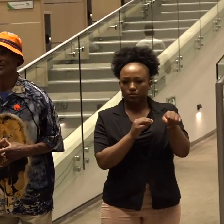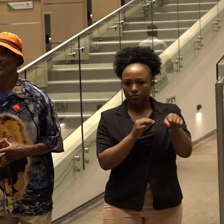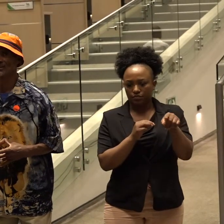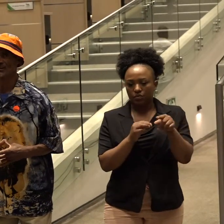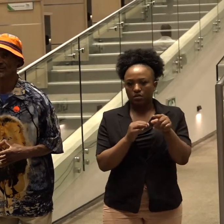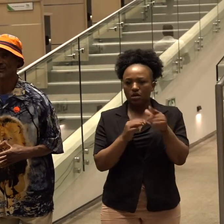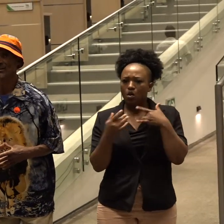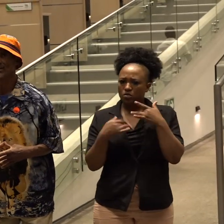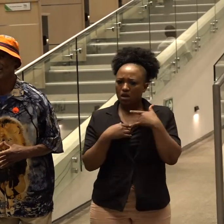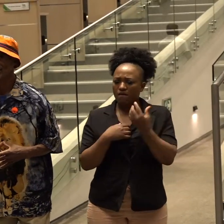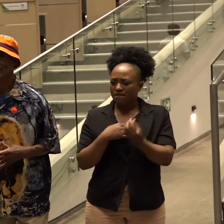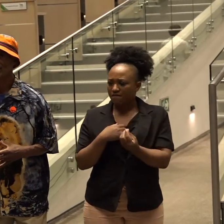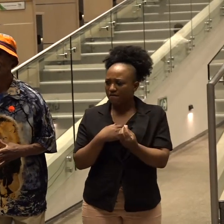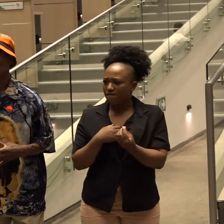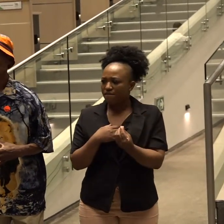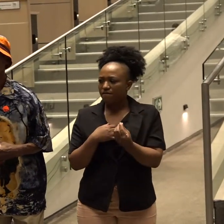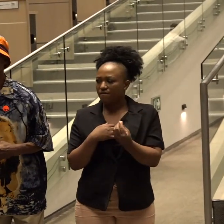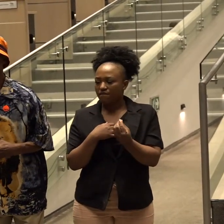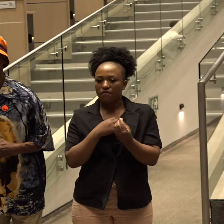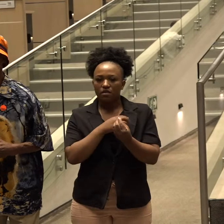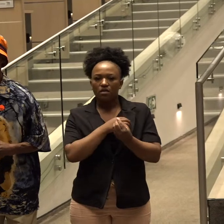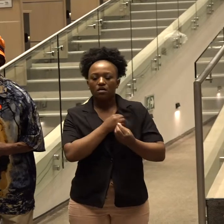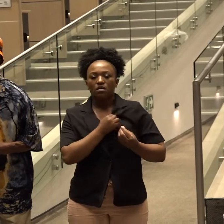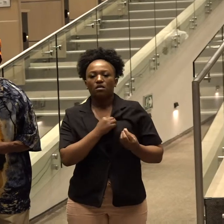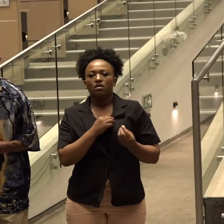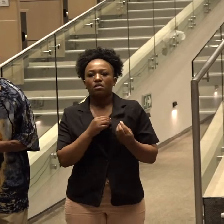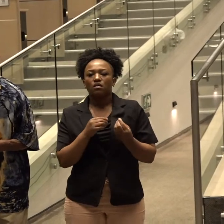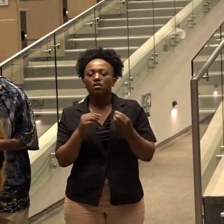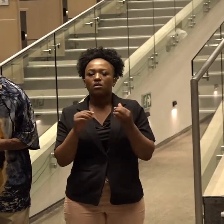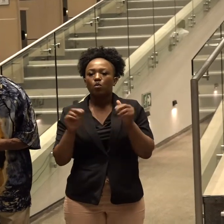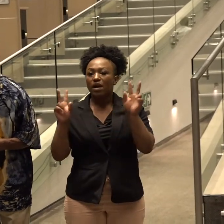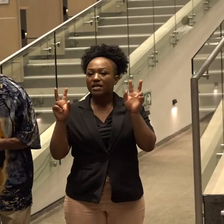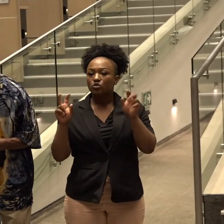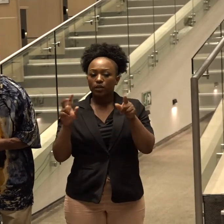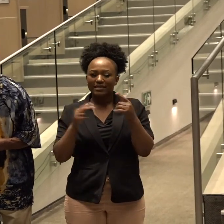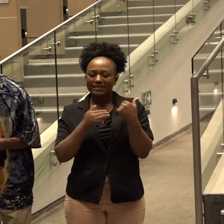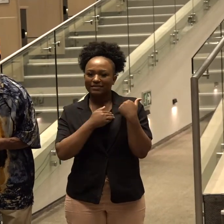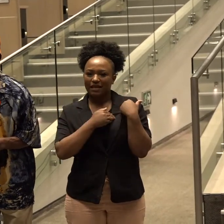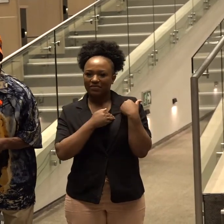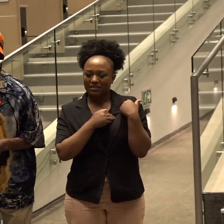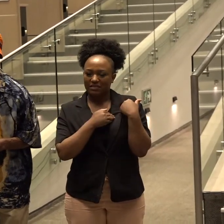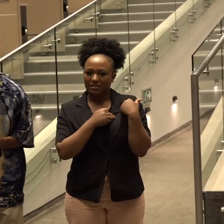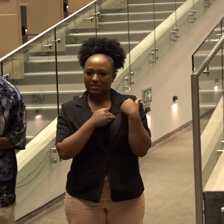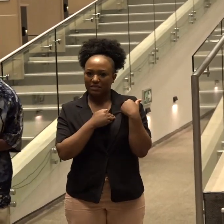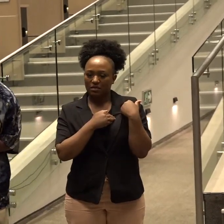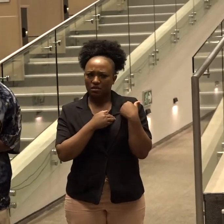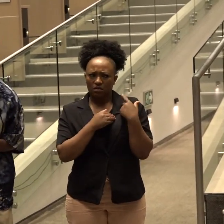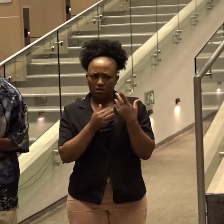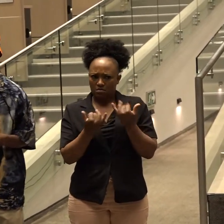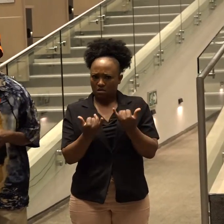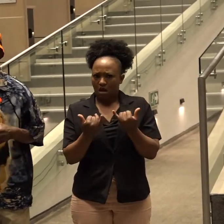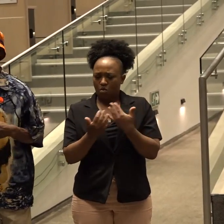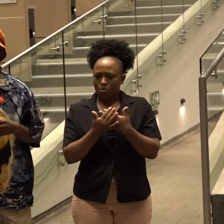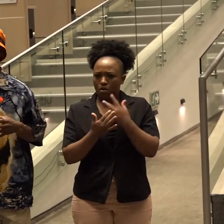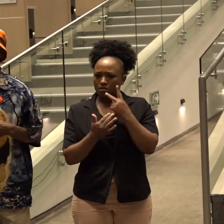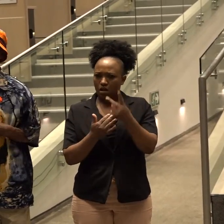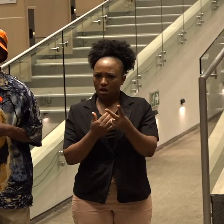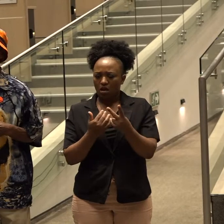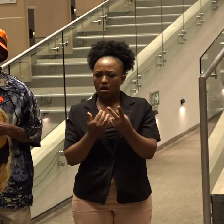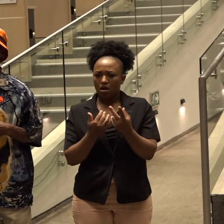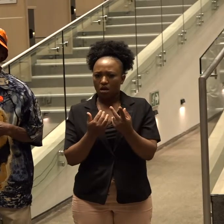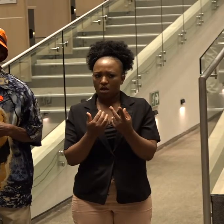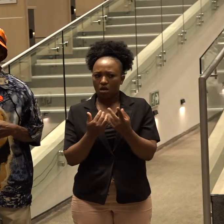by concern is regarding the issue of safety as you will see there's a lot